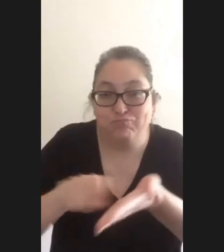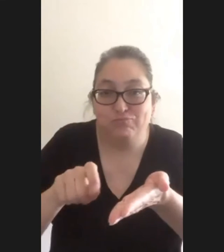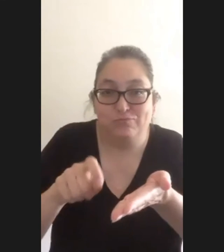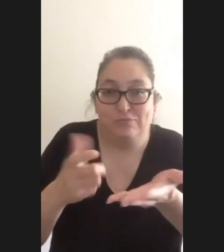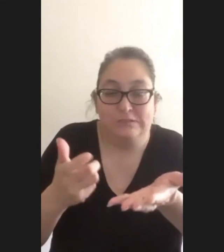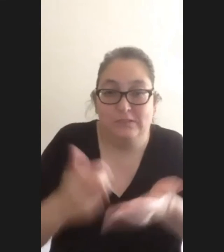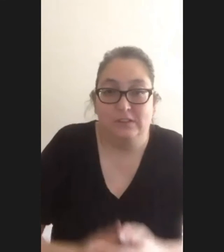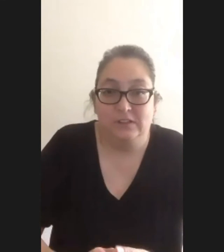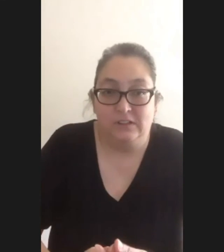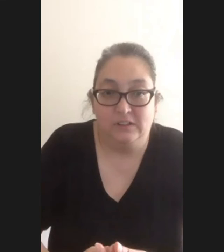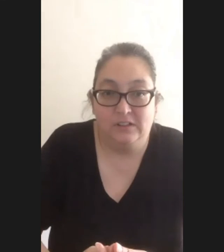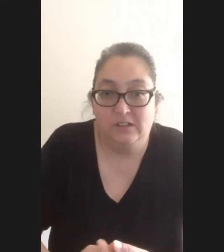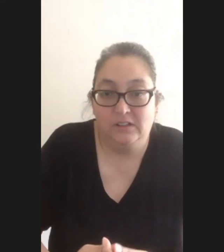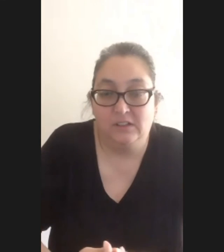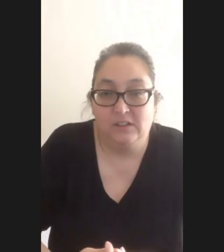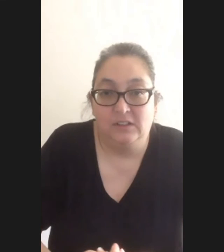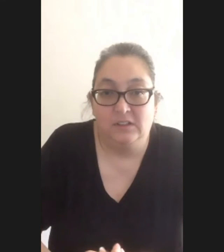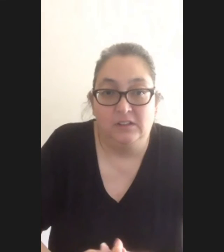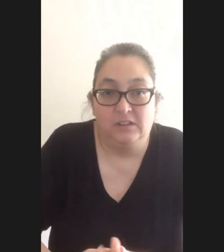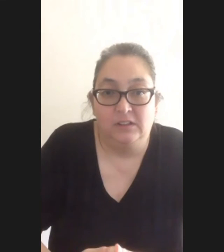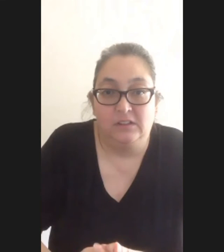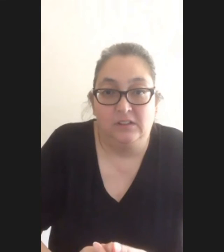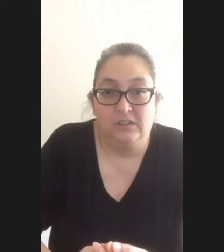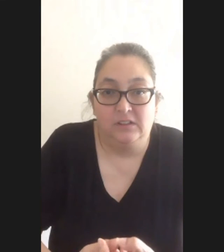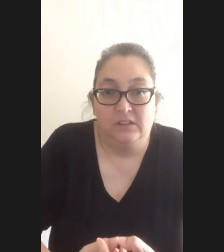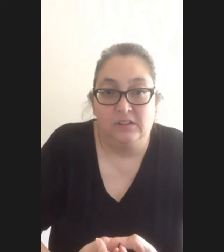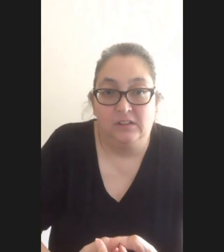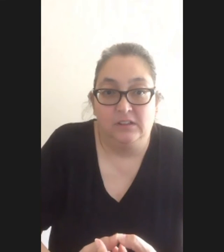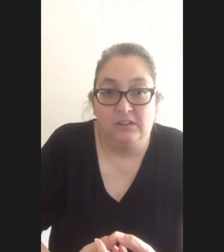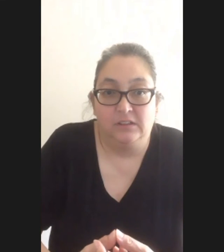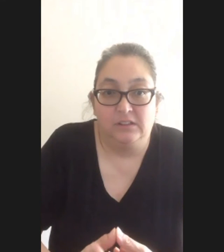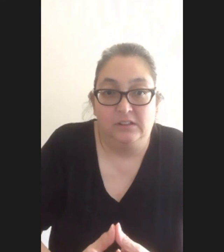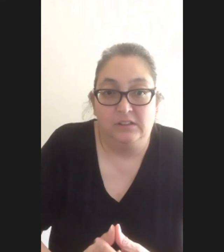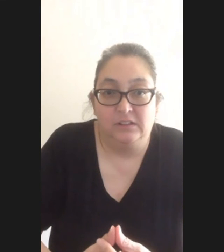they've written down in terms of vocabulary.